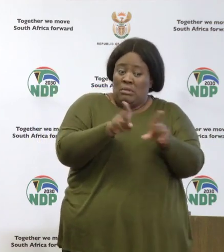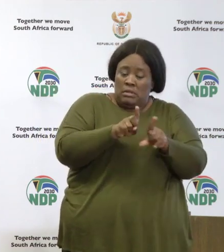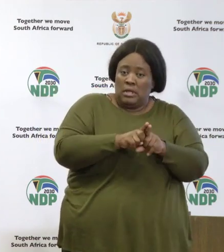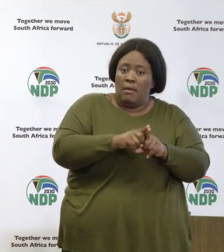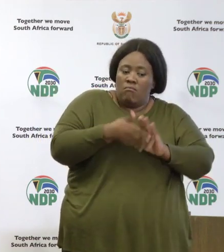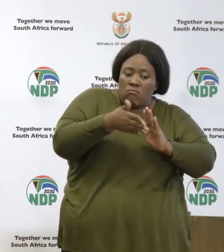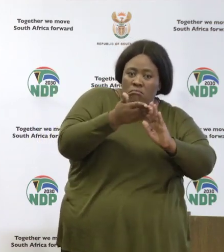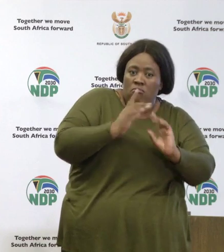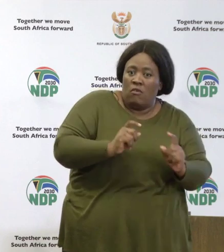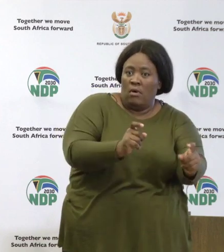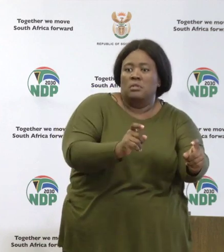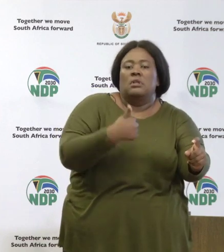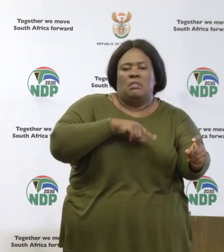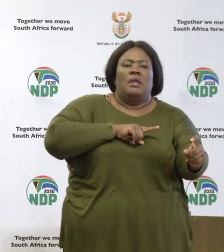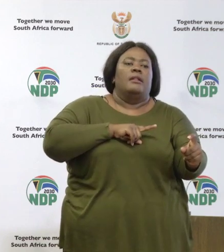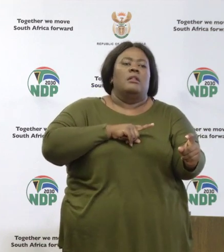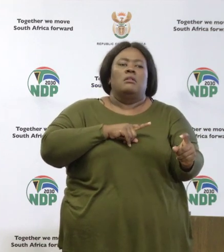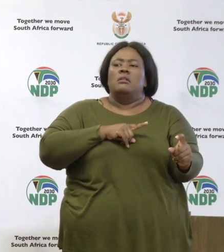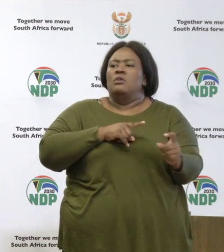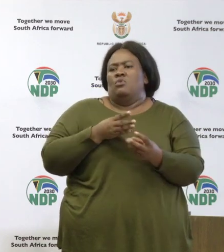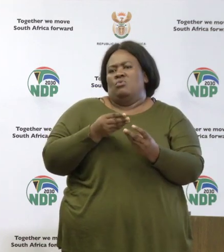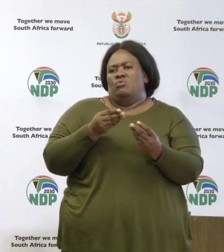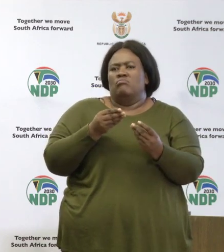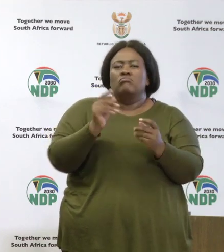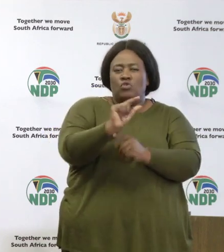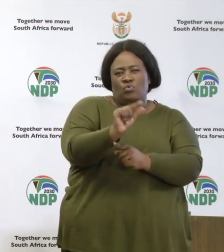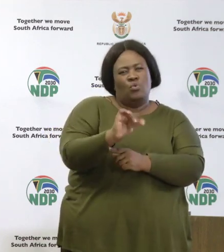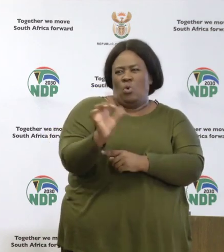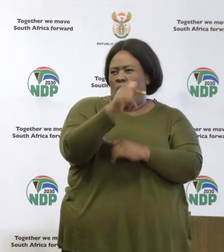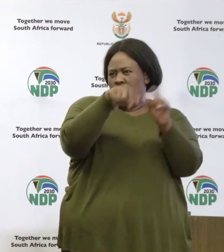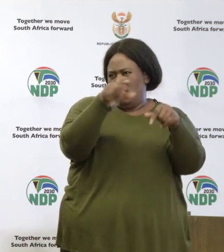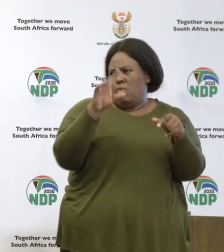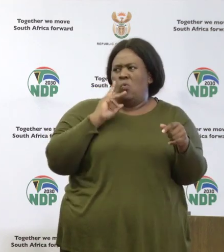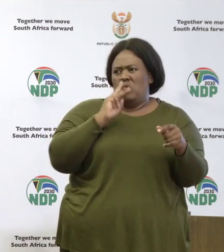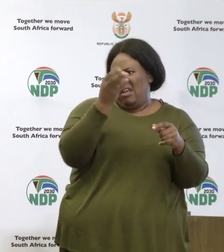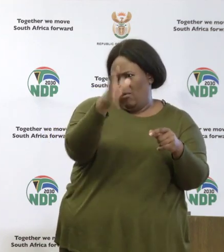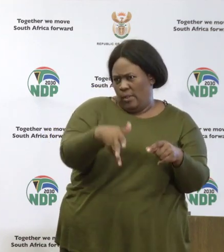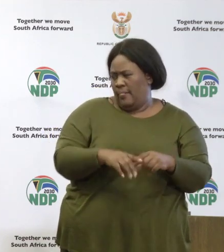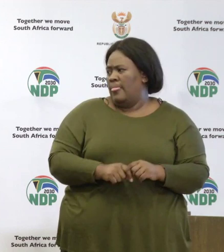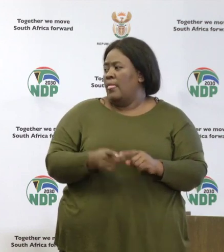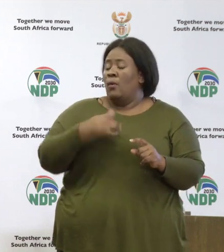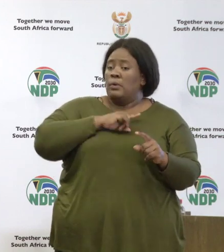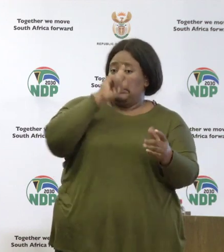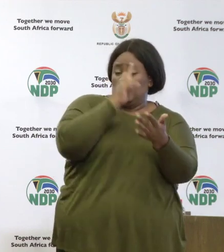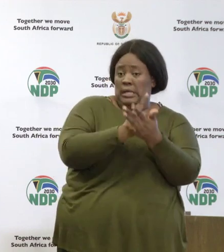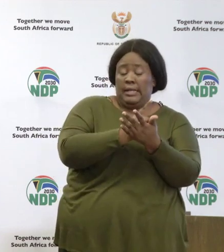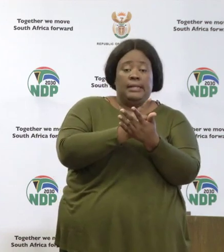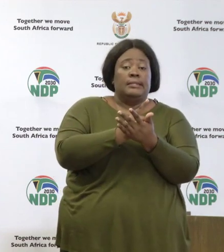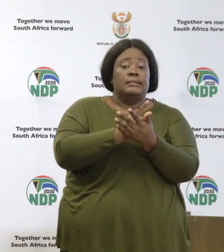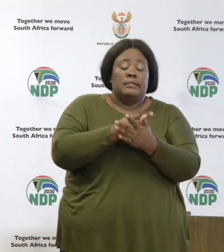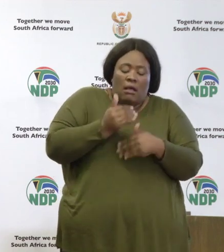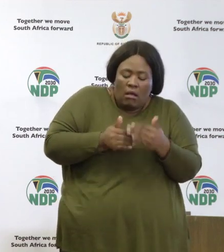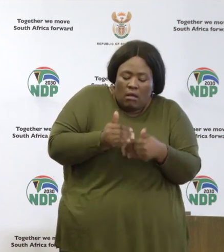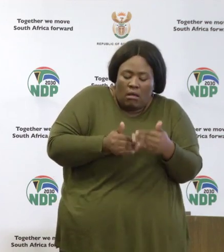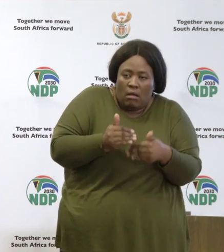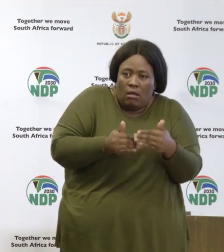badly in need of water. We have decided that to cut this whole process, the long process